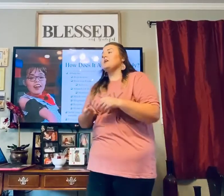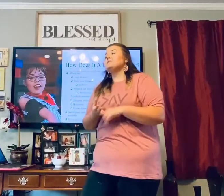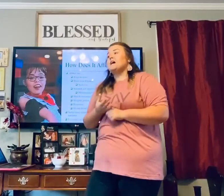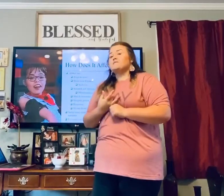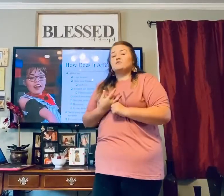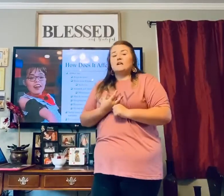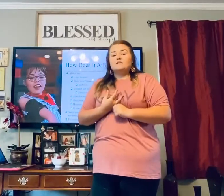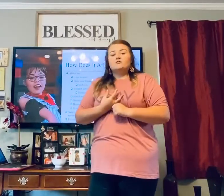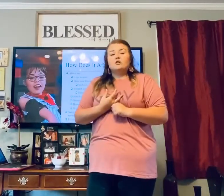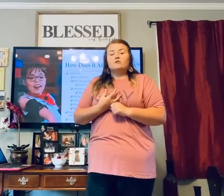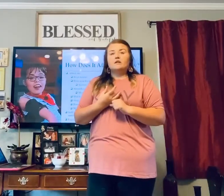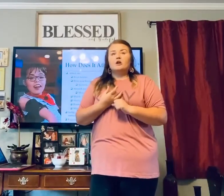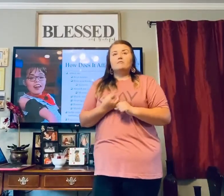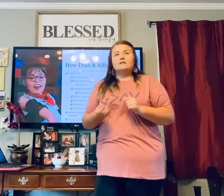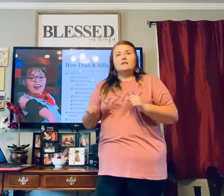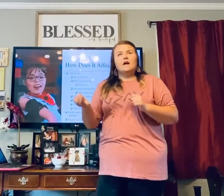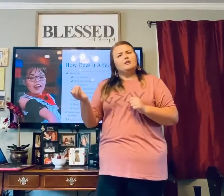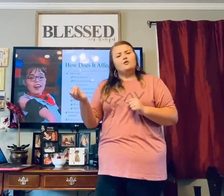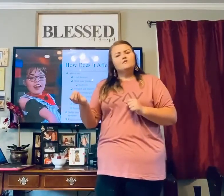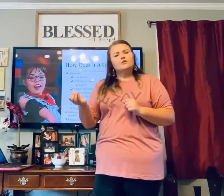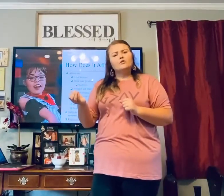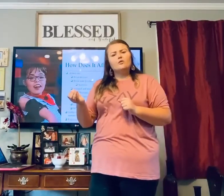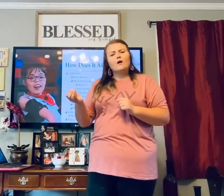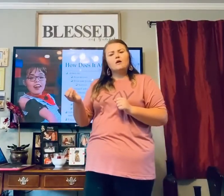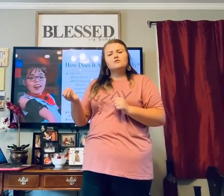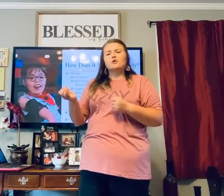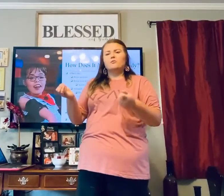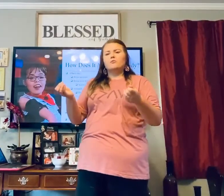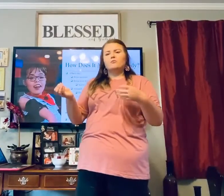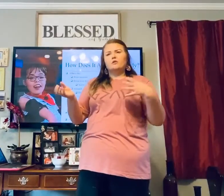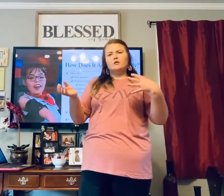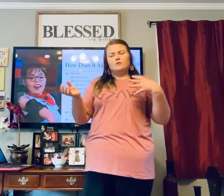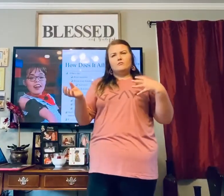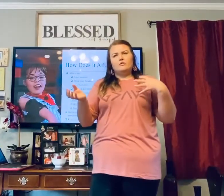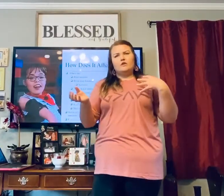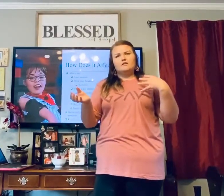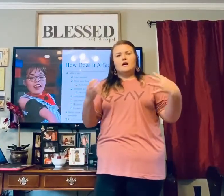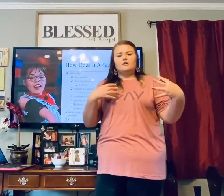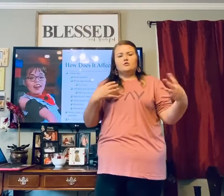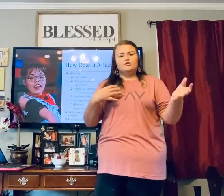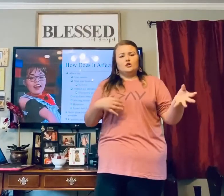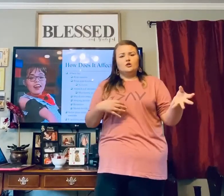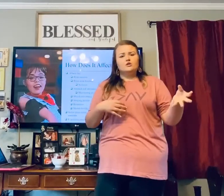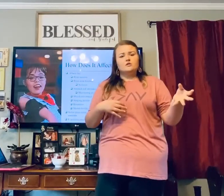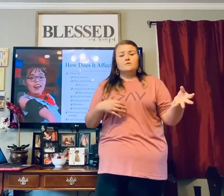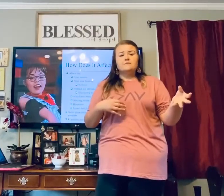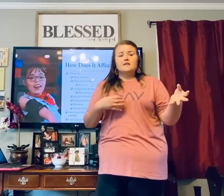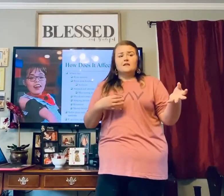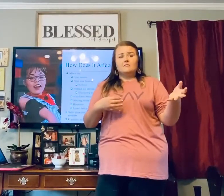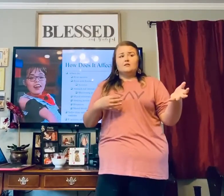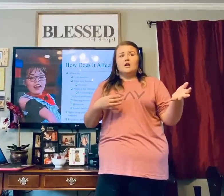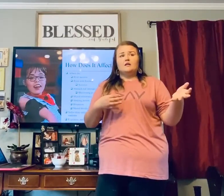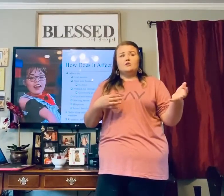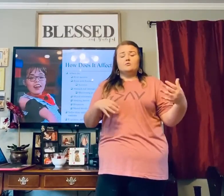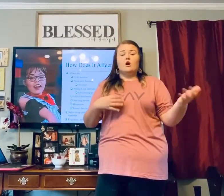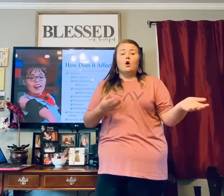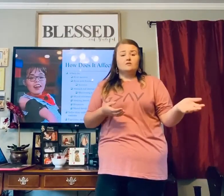of times Rett syndrome can go misdiagnosed for a little while. So when they're diagnosed younger, sometimes they can be diagnosed with